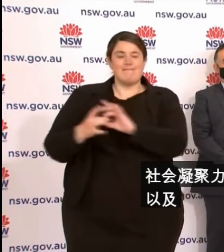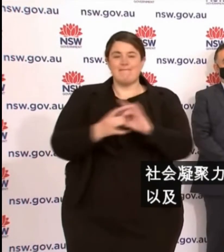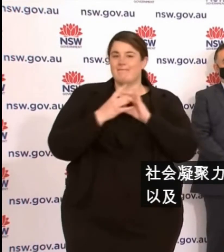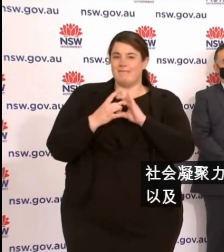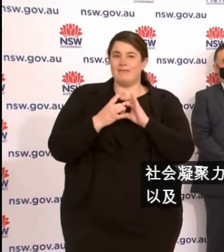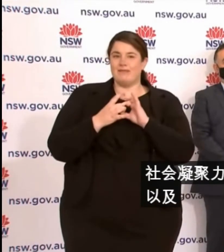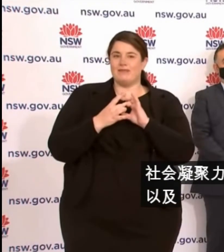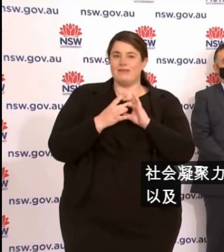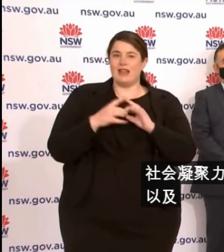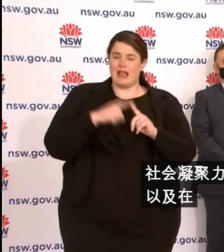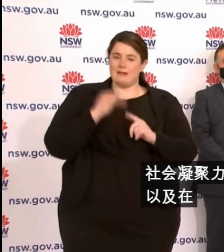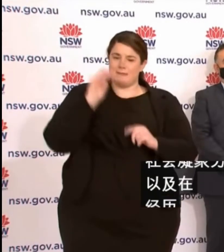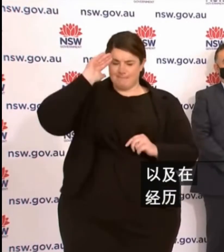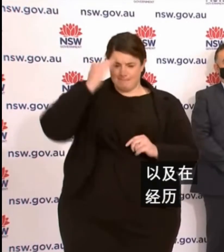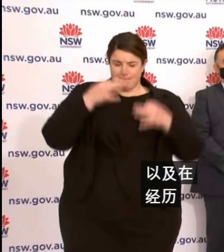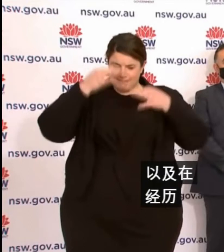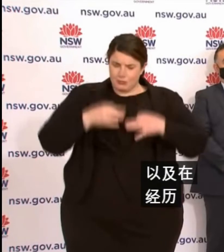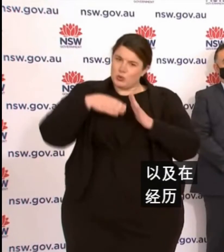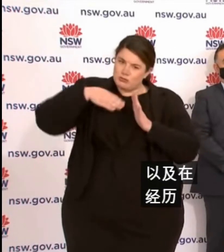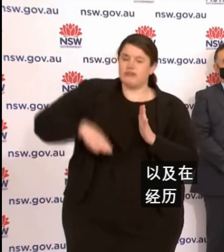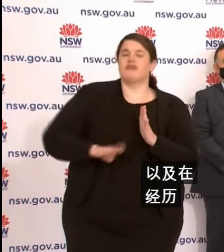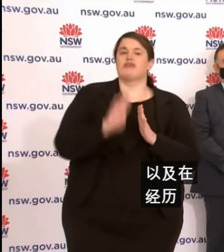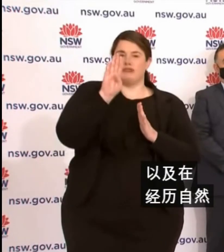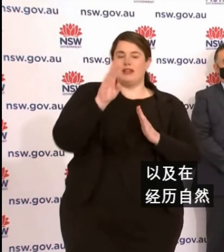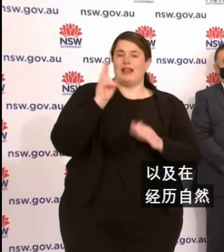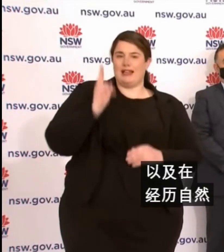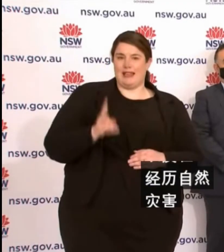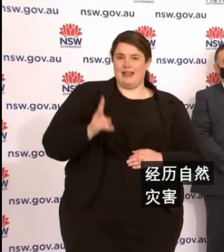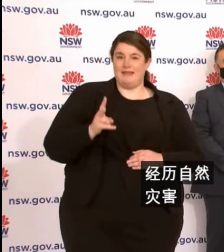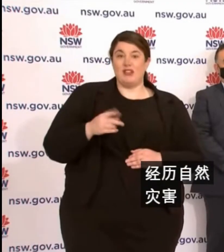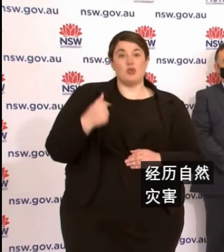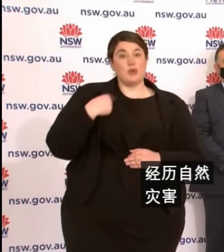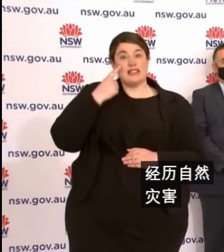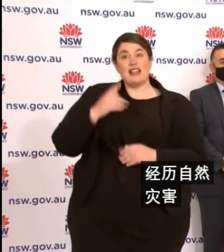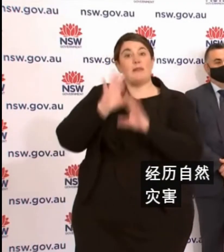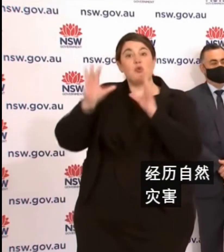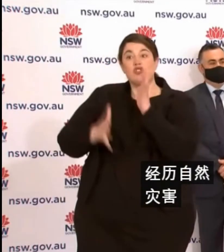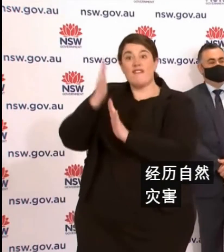also self-determination within that community that's experienced a natural disaster.